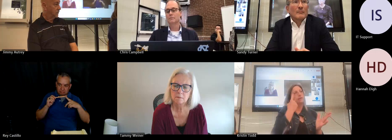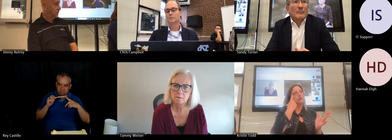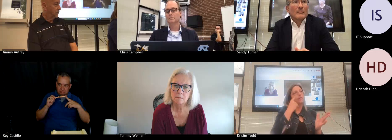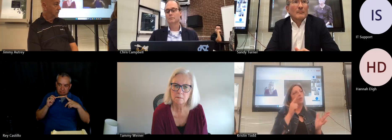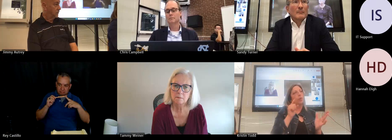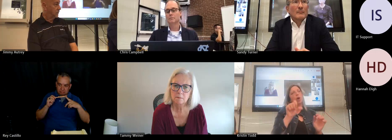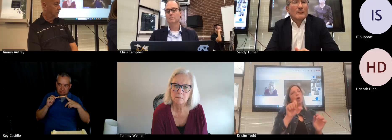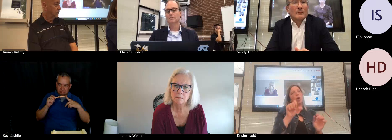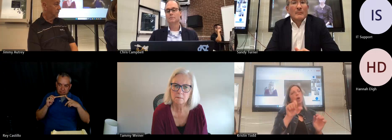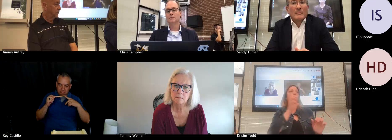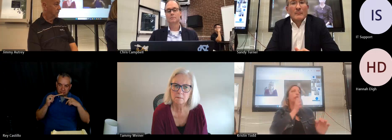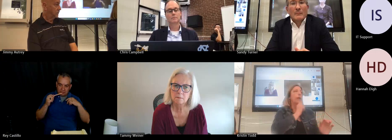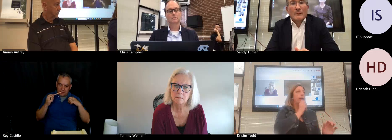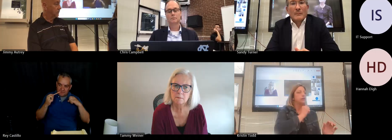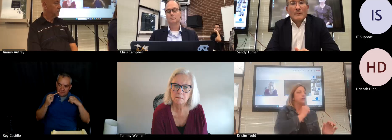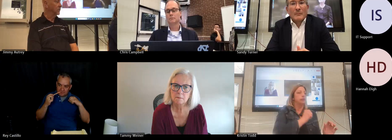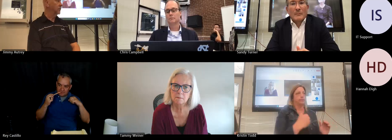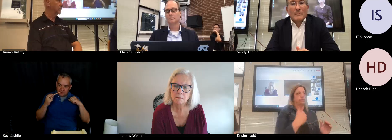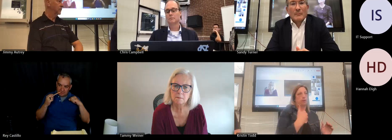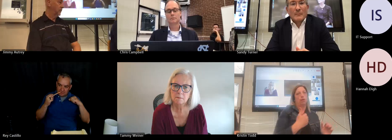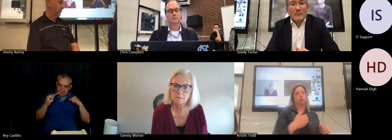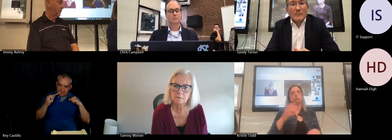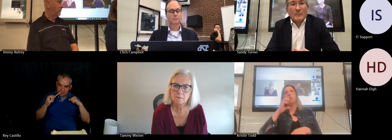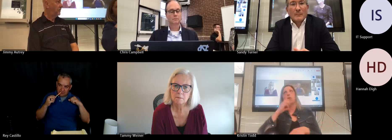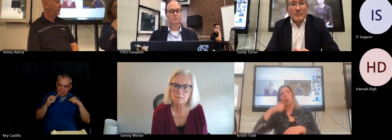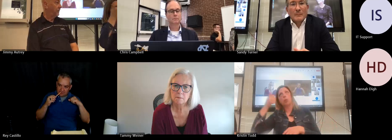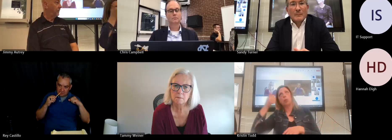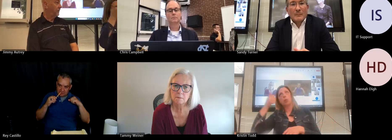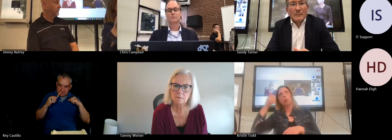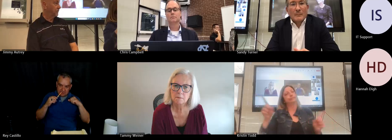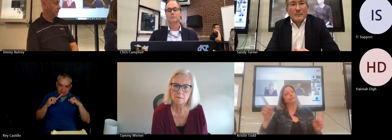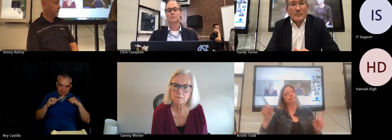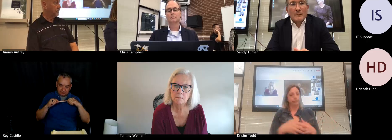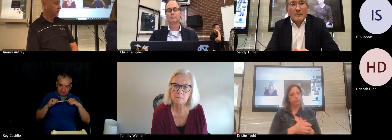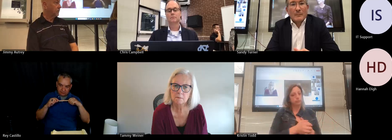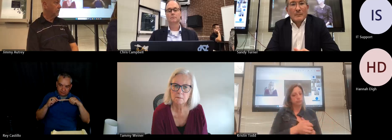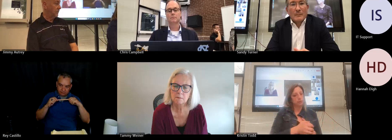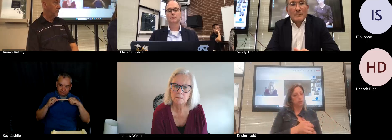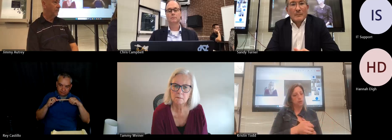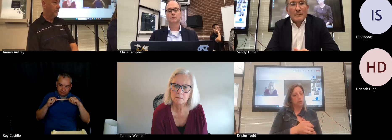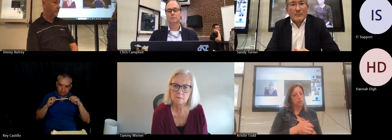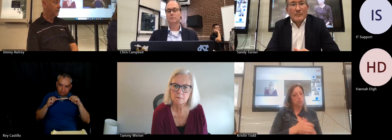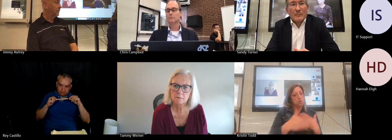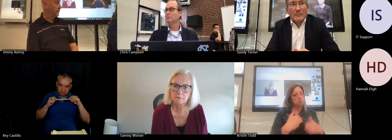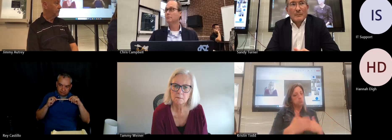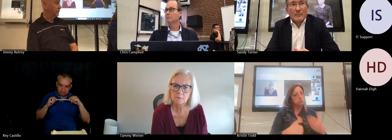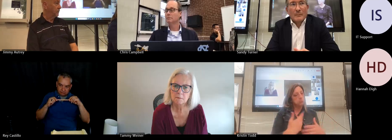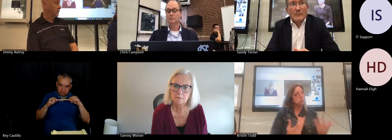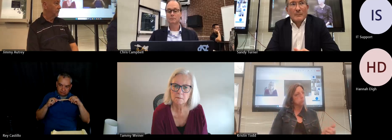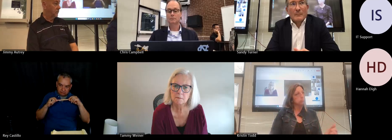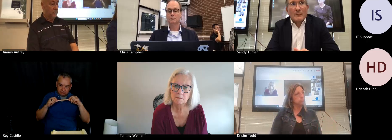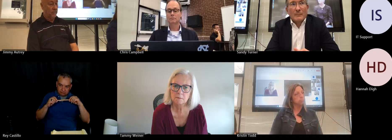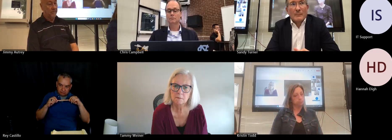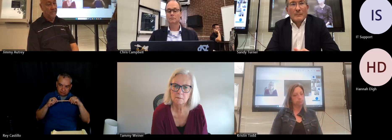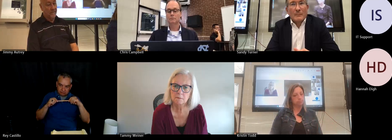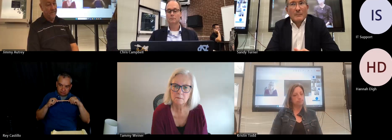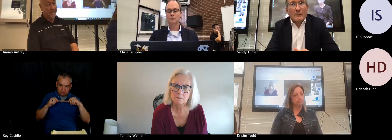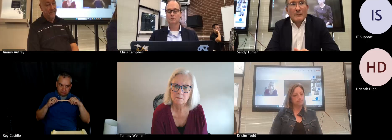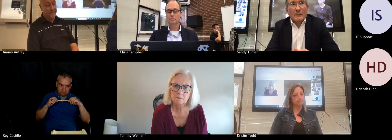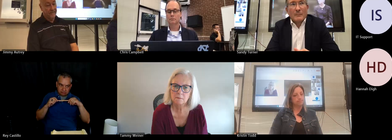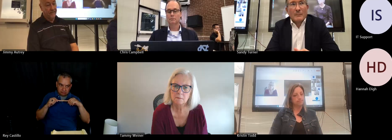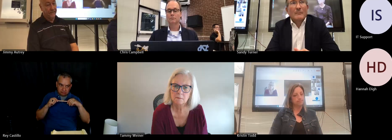we're still researching some things that maybe would be better suited for a different age range.